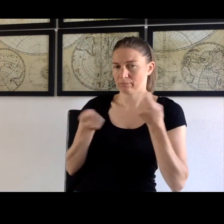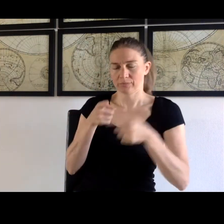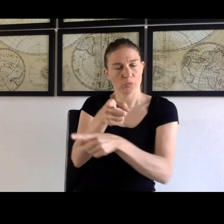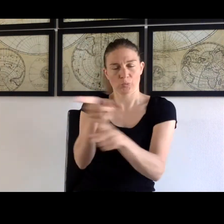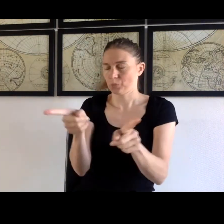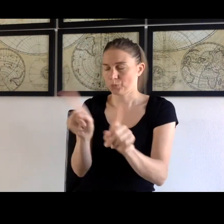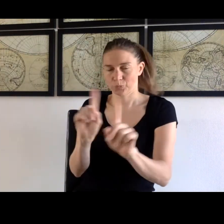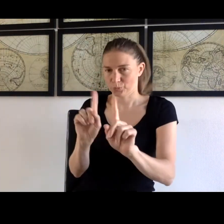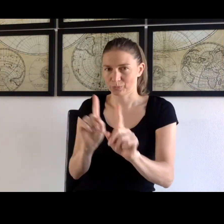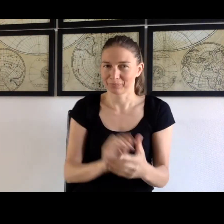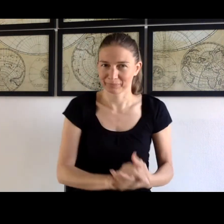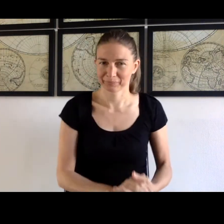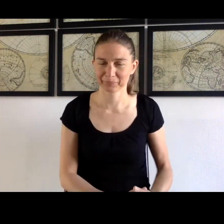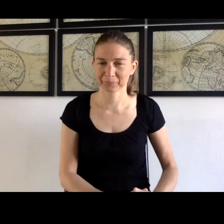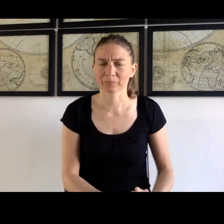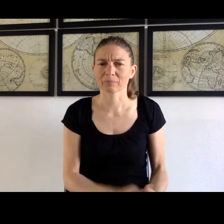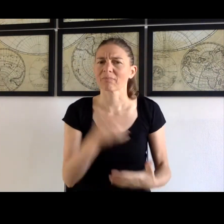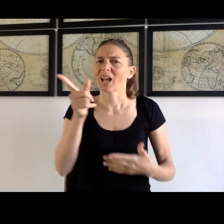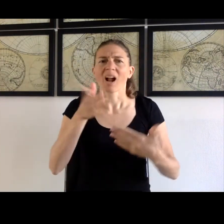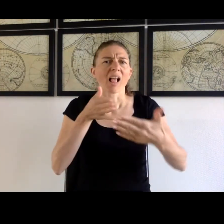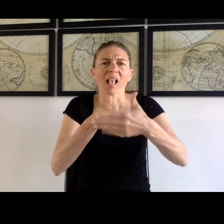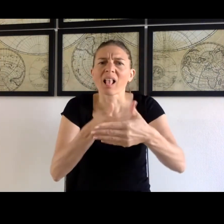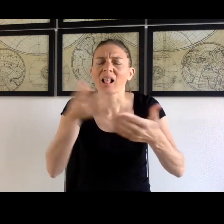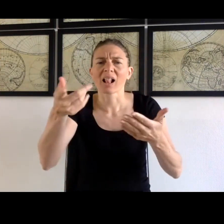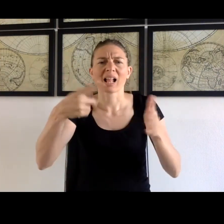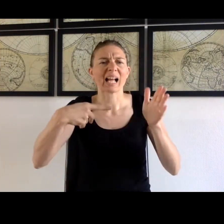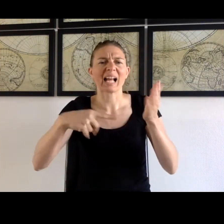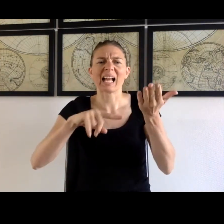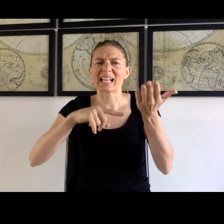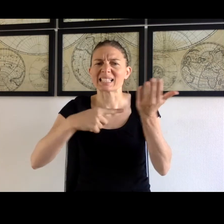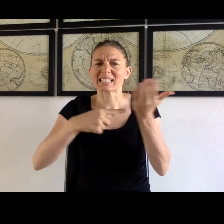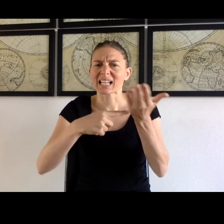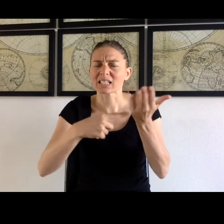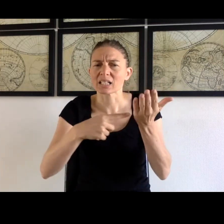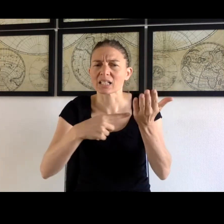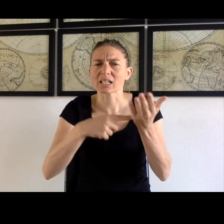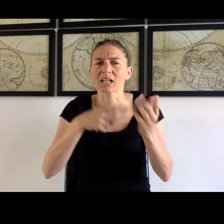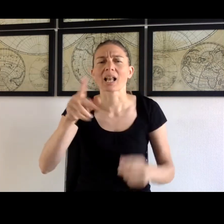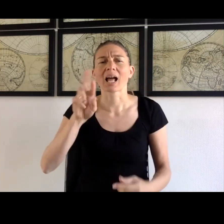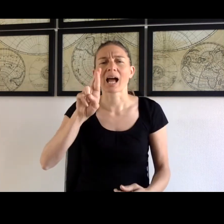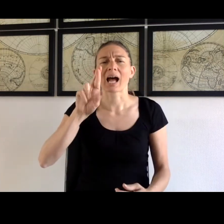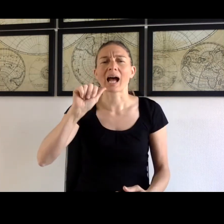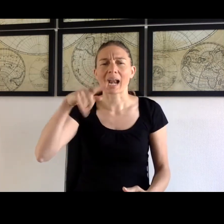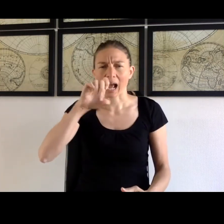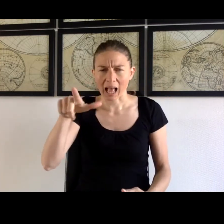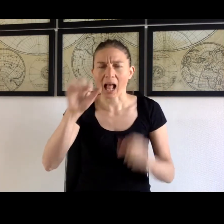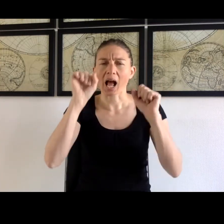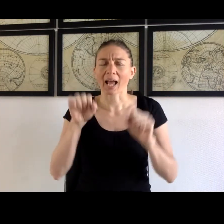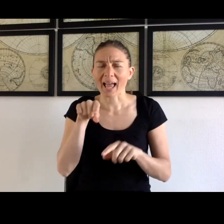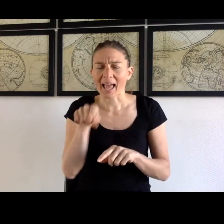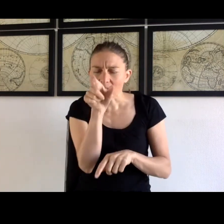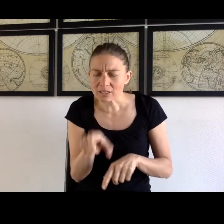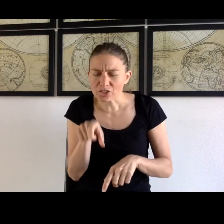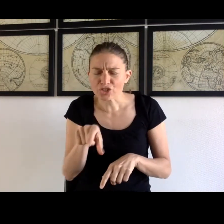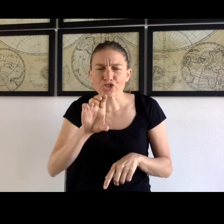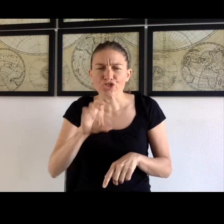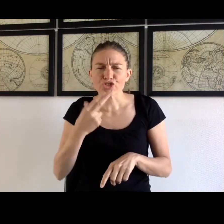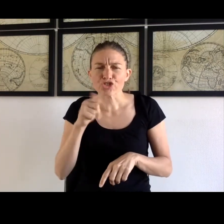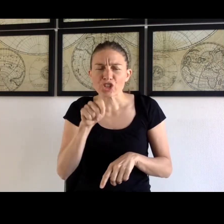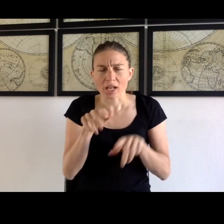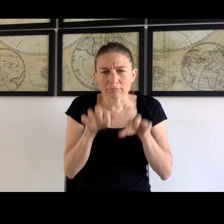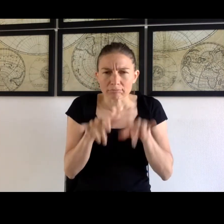In case you have any technical issues, you can write to my colleague Raquel using the chat box, and she will